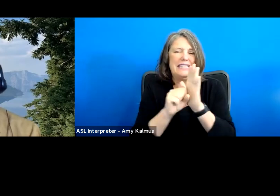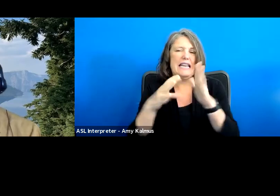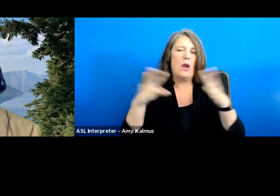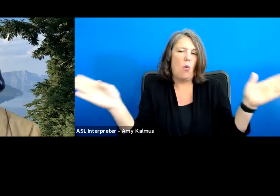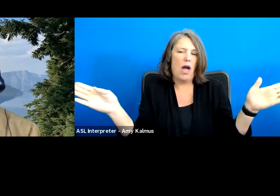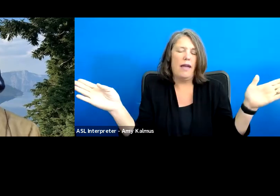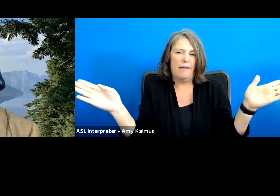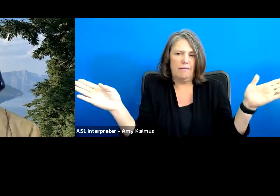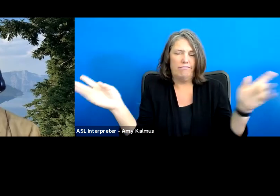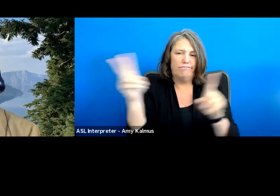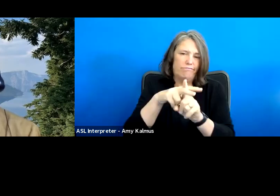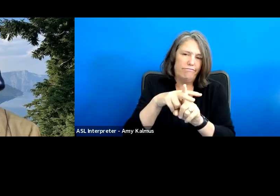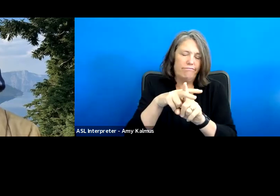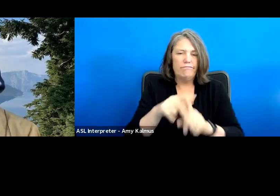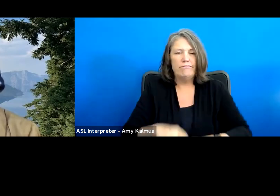application.